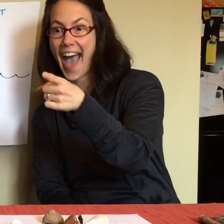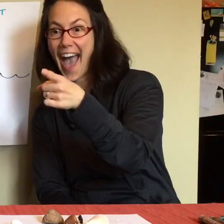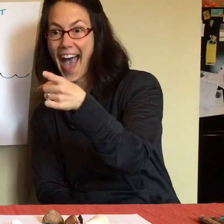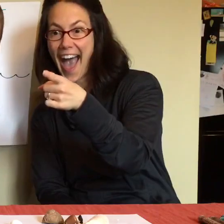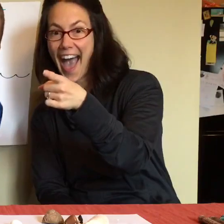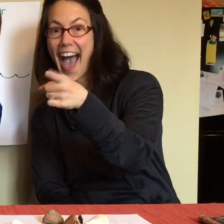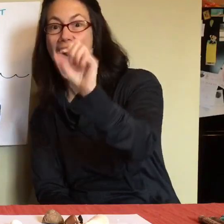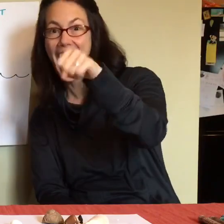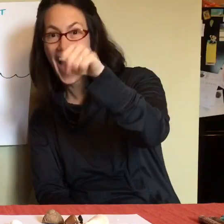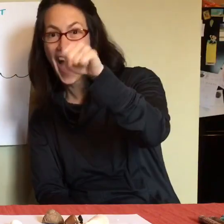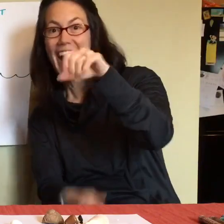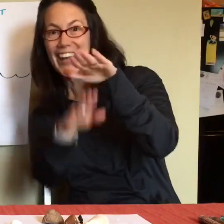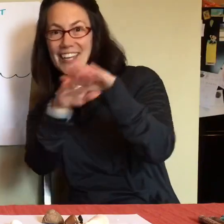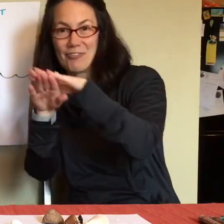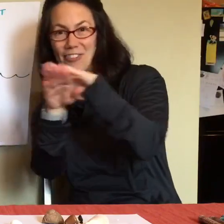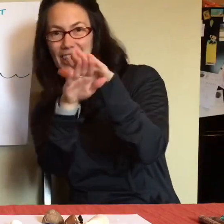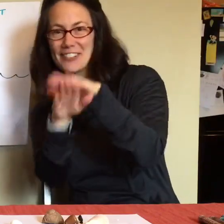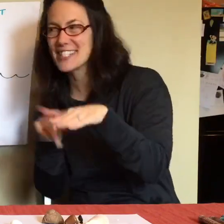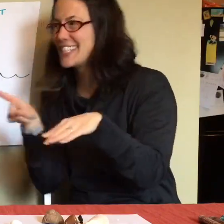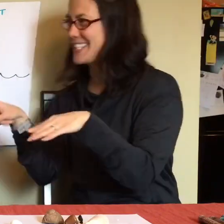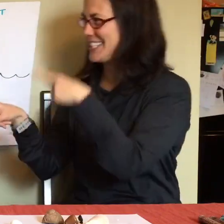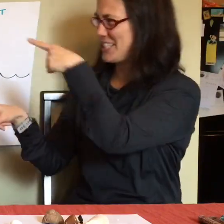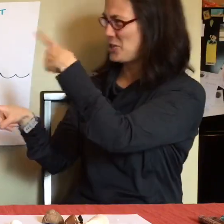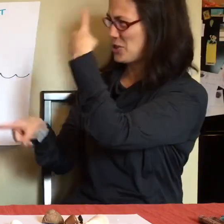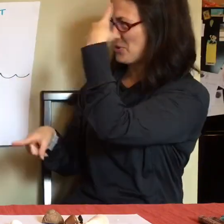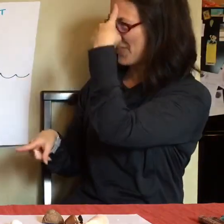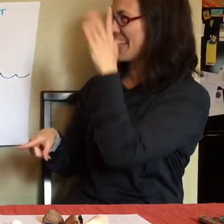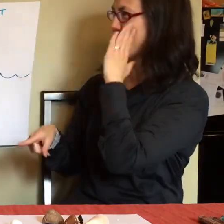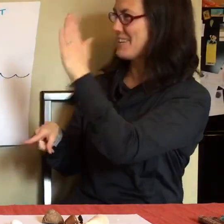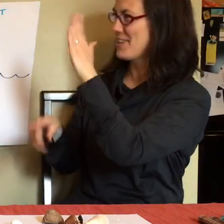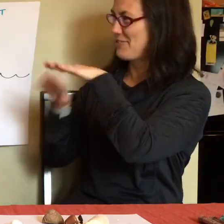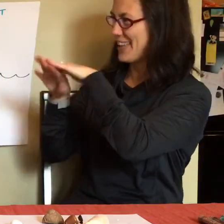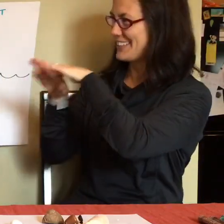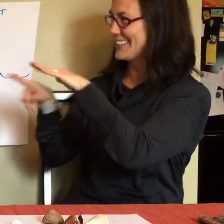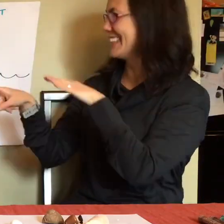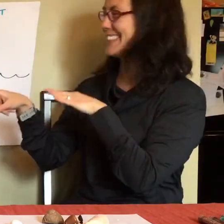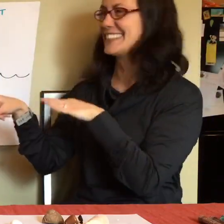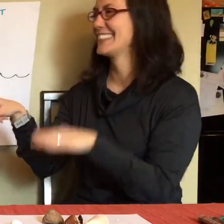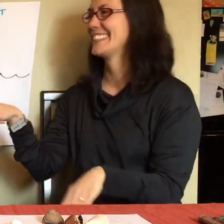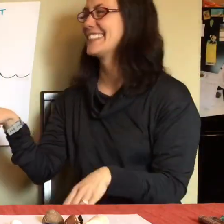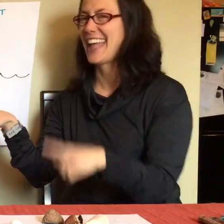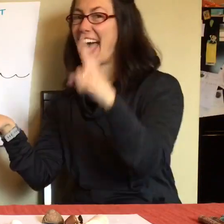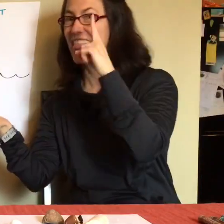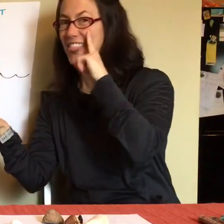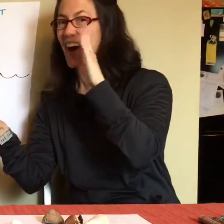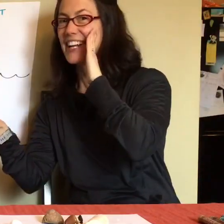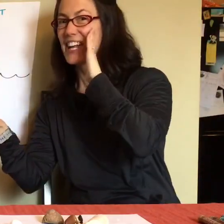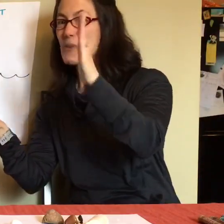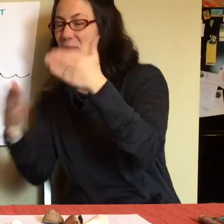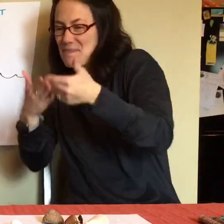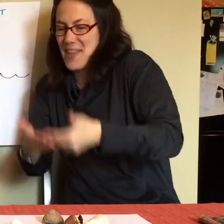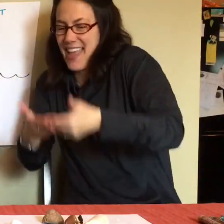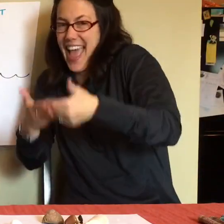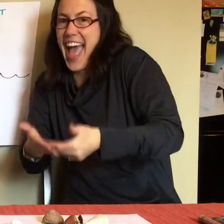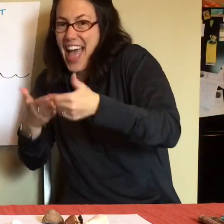It floats. It floats. I Did thought- you think it would float? I thought it was heavy, so it would go to the bottom.